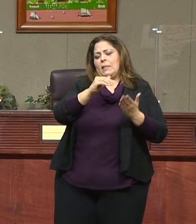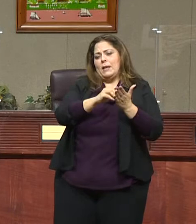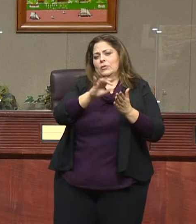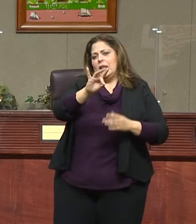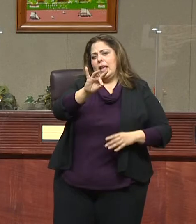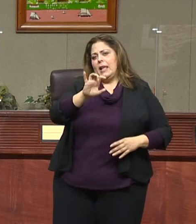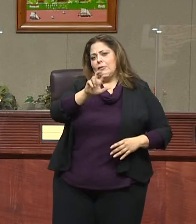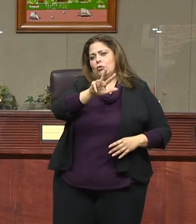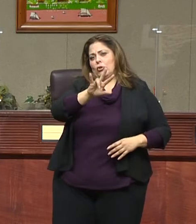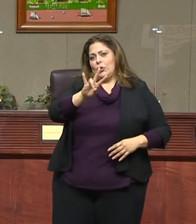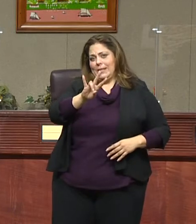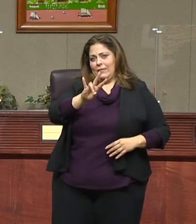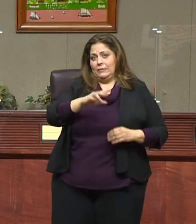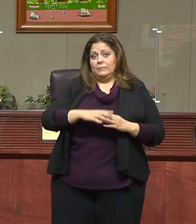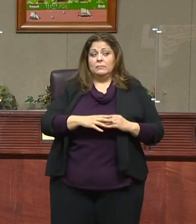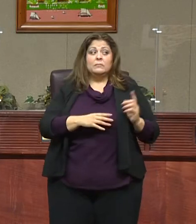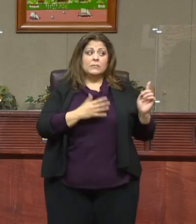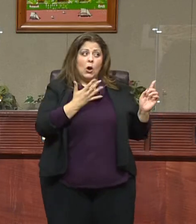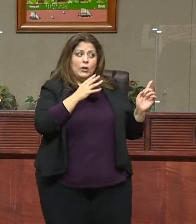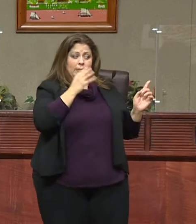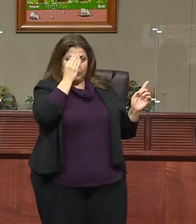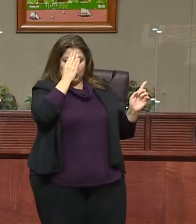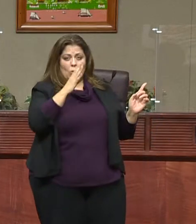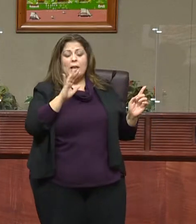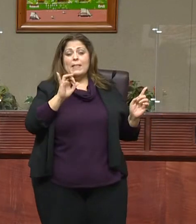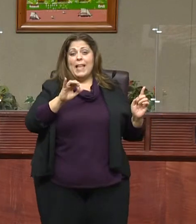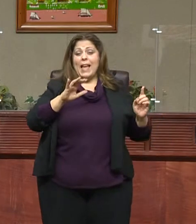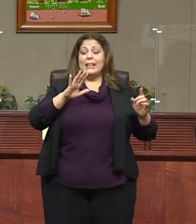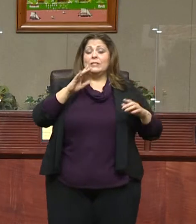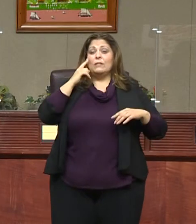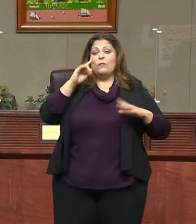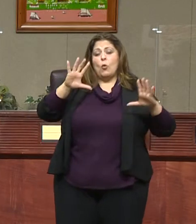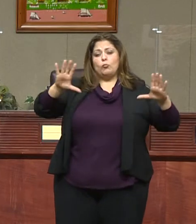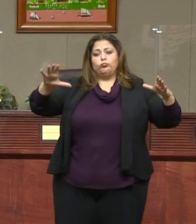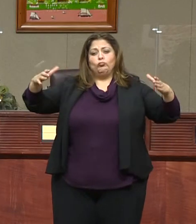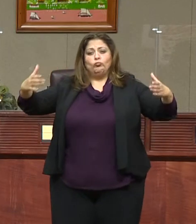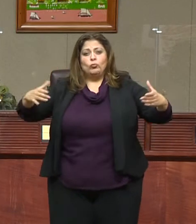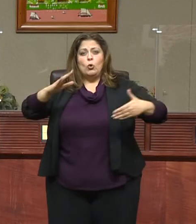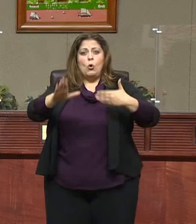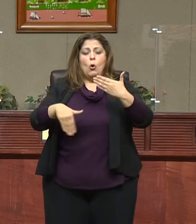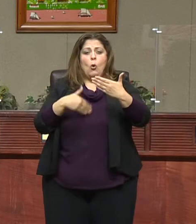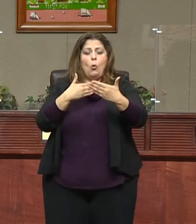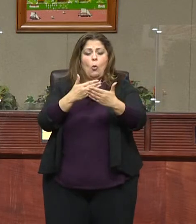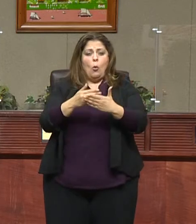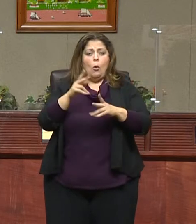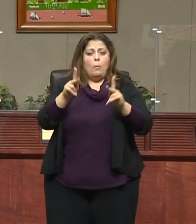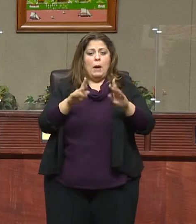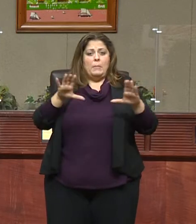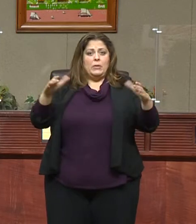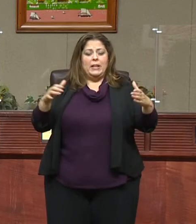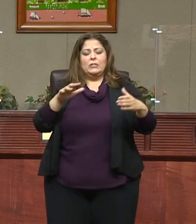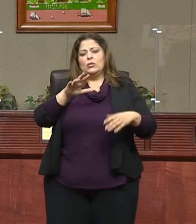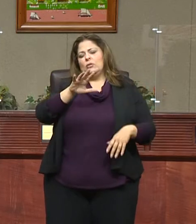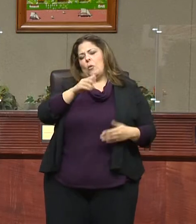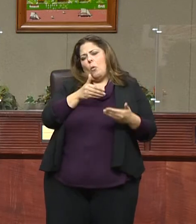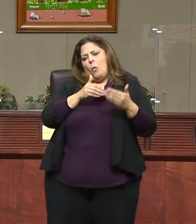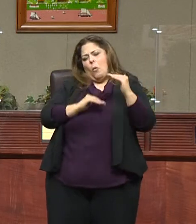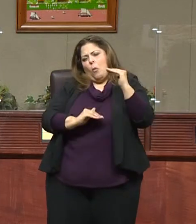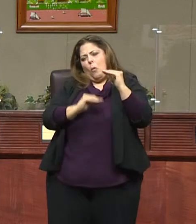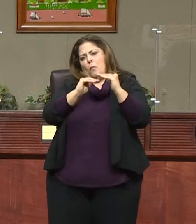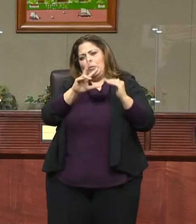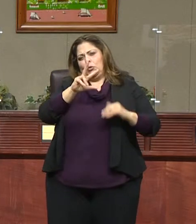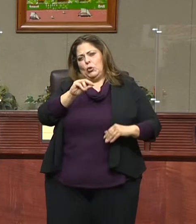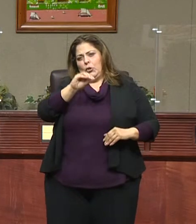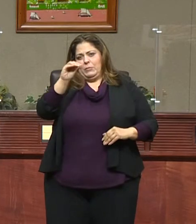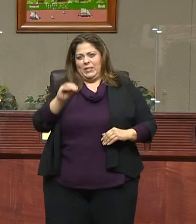420,837, and as the mayor mentioned, it's 29.73%, or nearly 30%. And we're really encouraged by